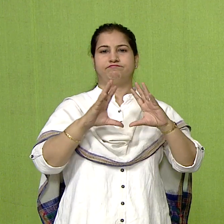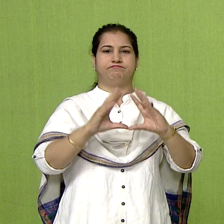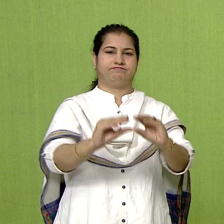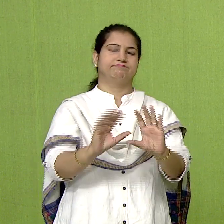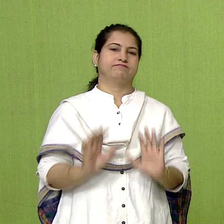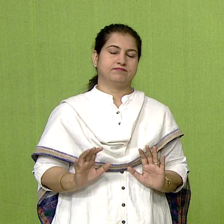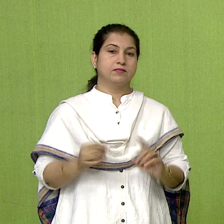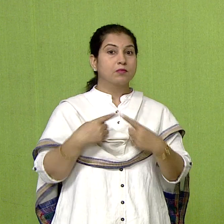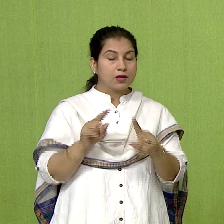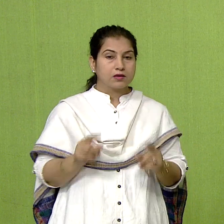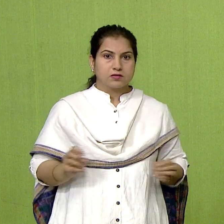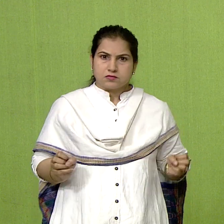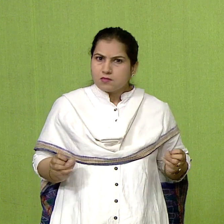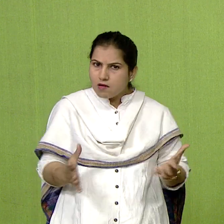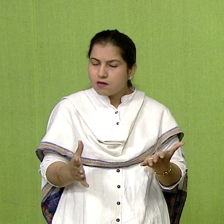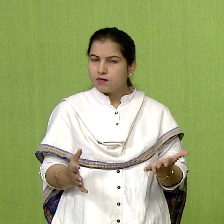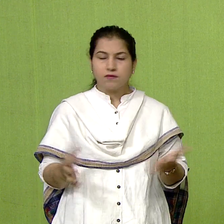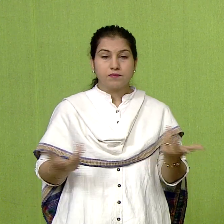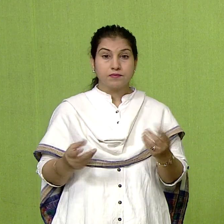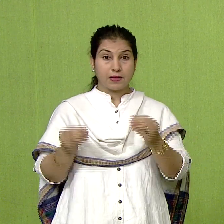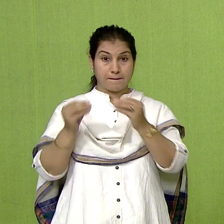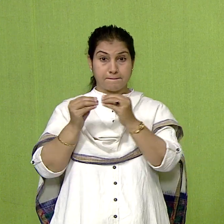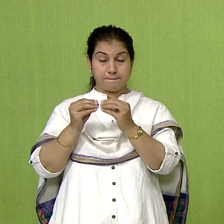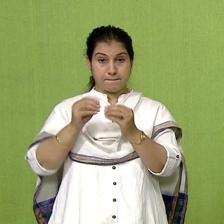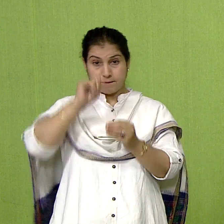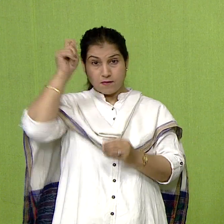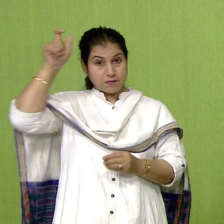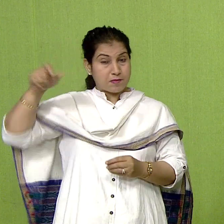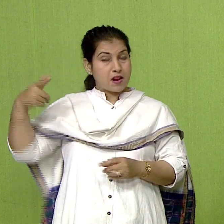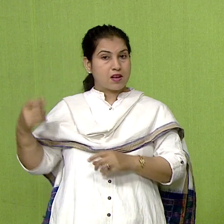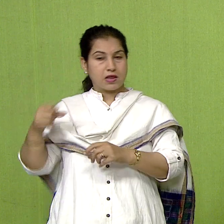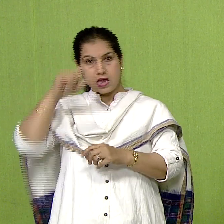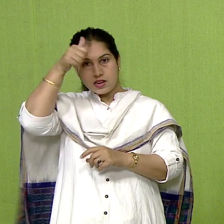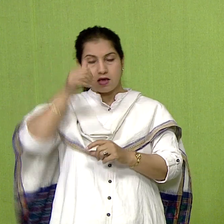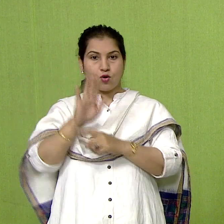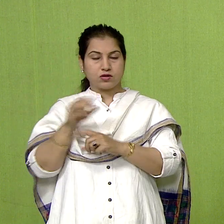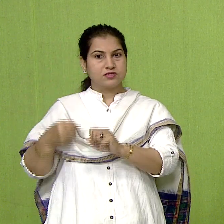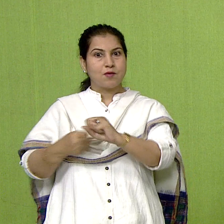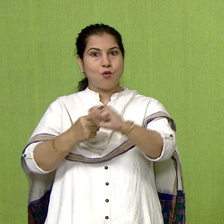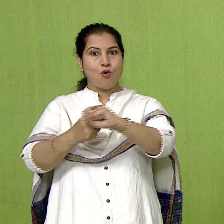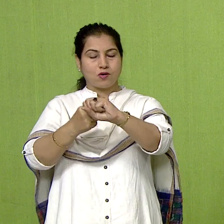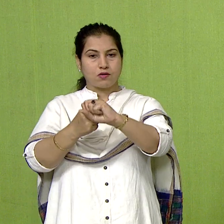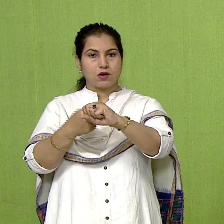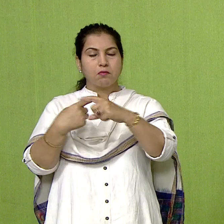While in the beginning the British supported the Congress, but